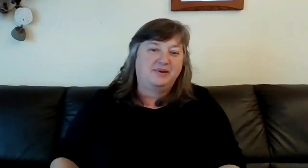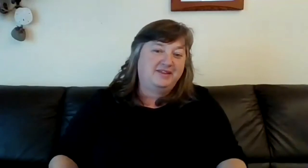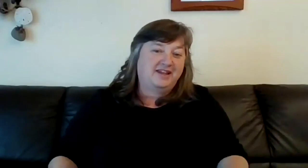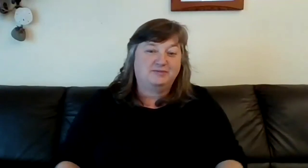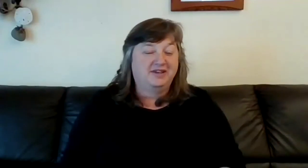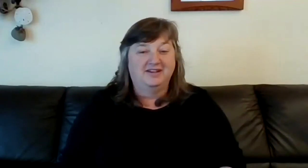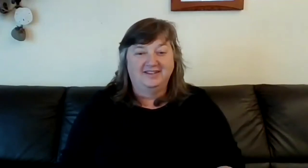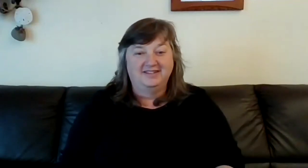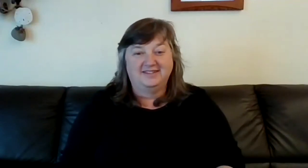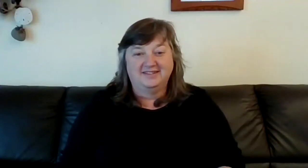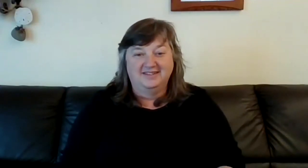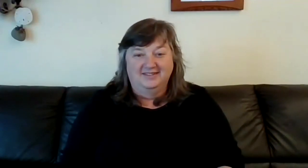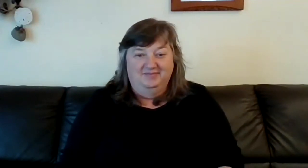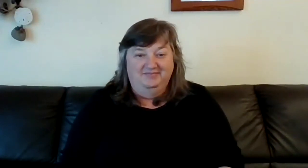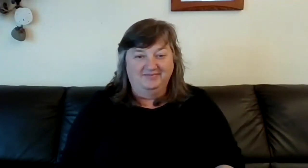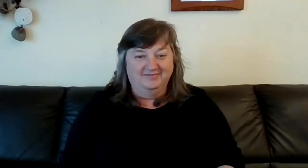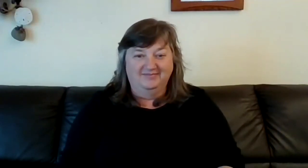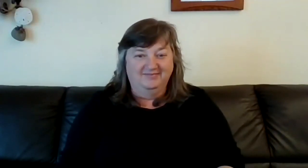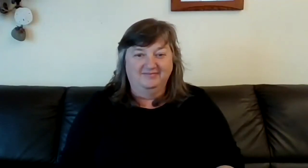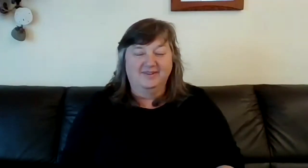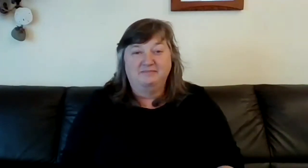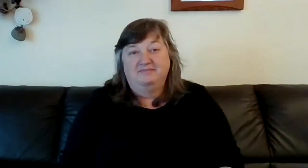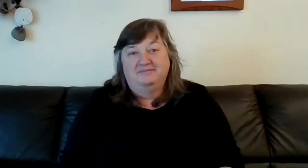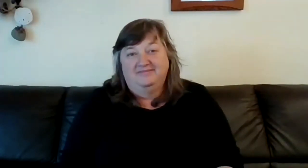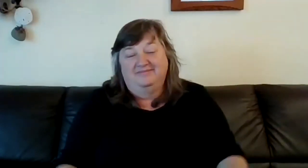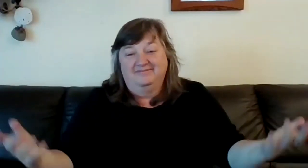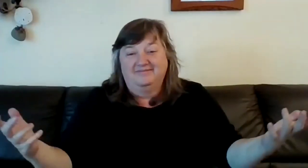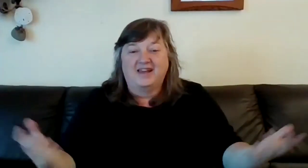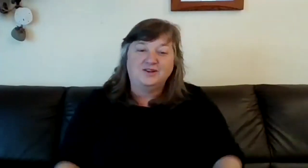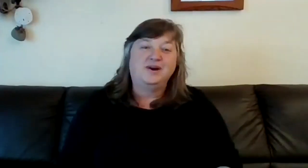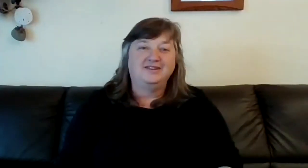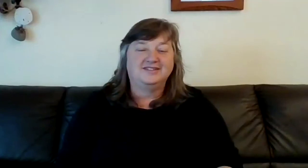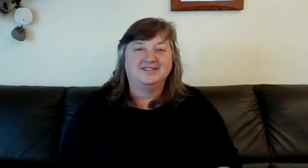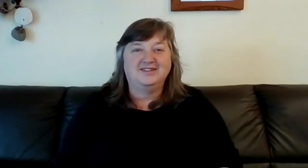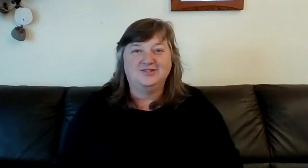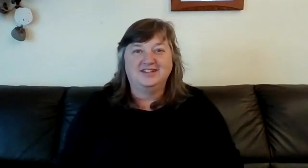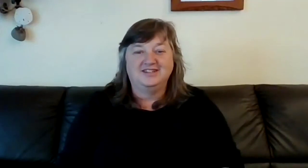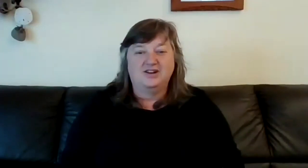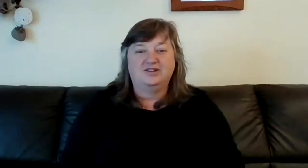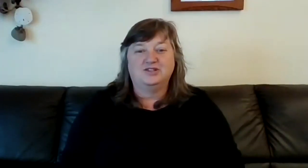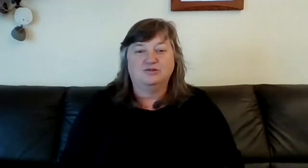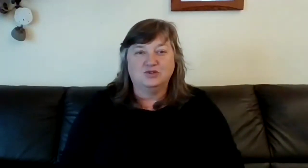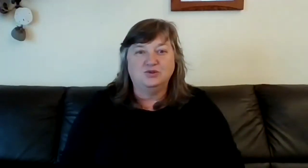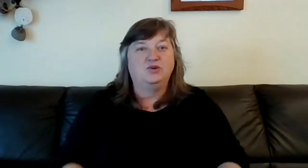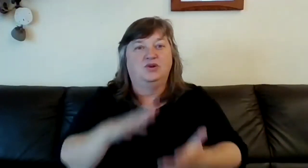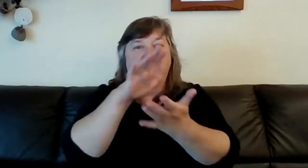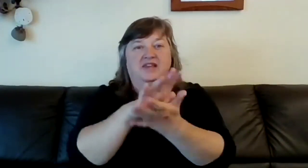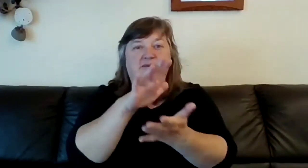maybe that's because I don't know why, it was just interesting to notice. So school, I think